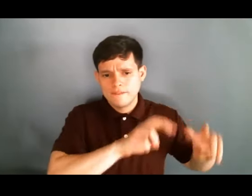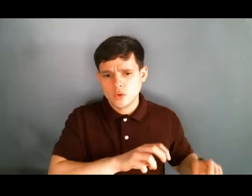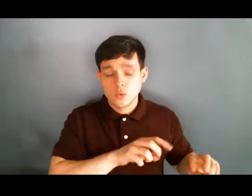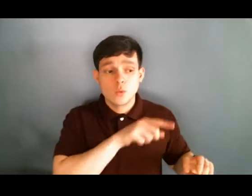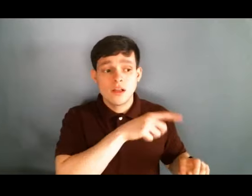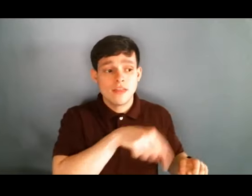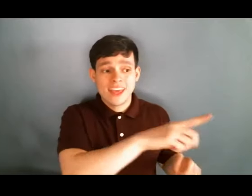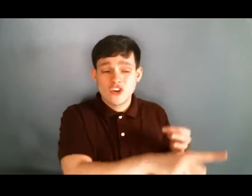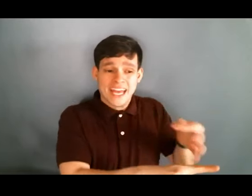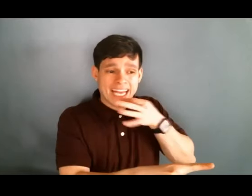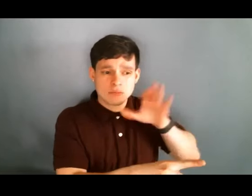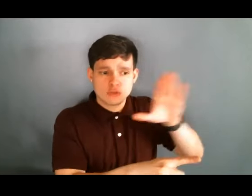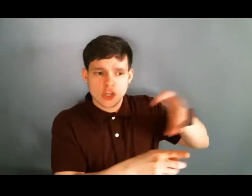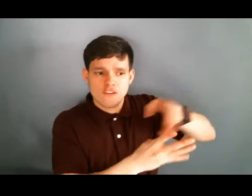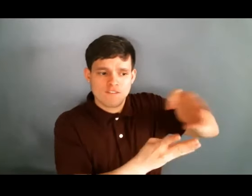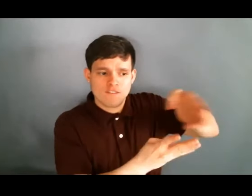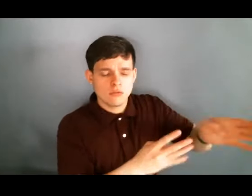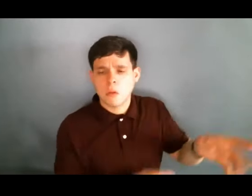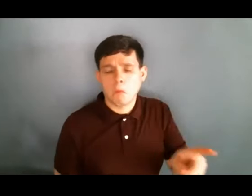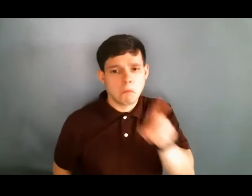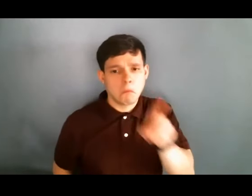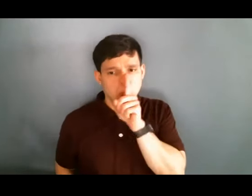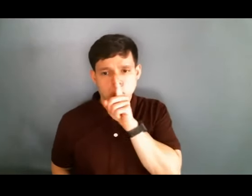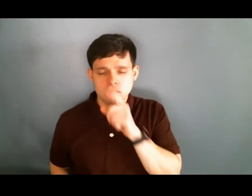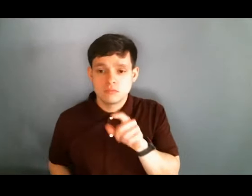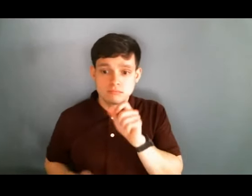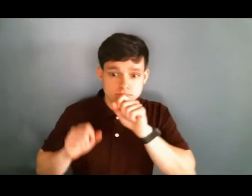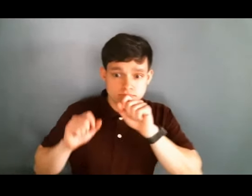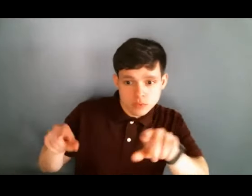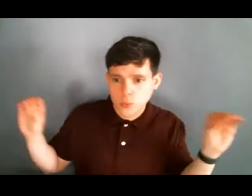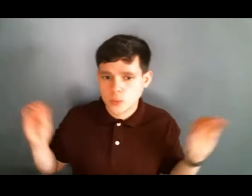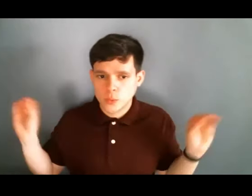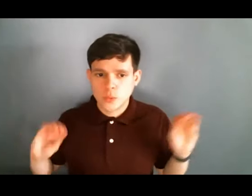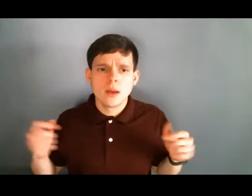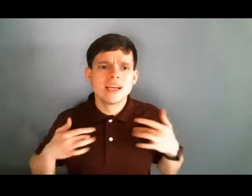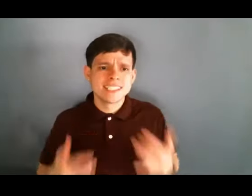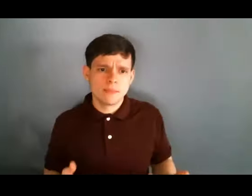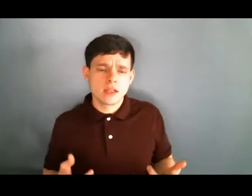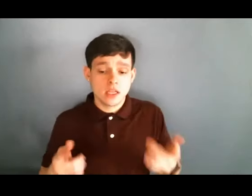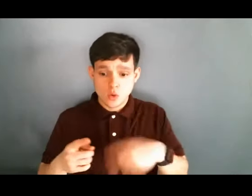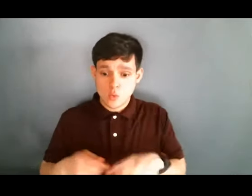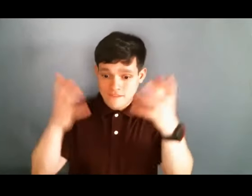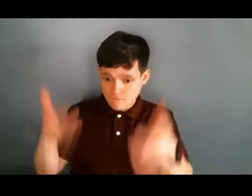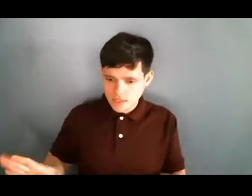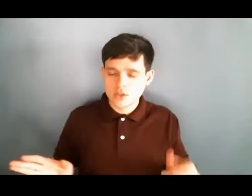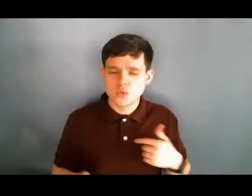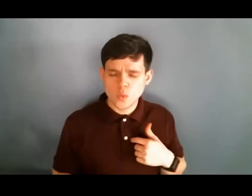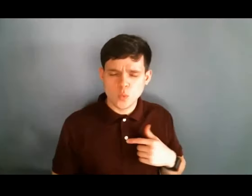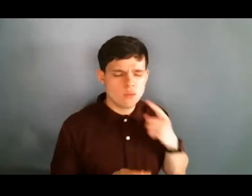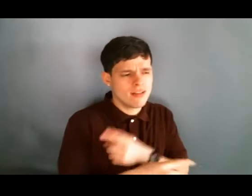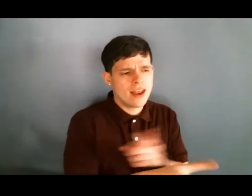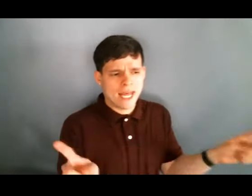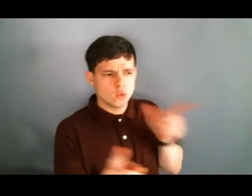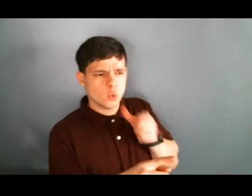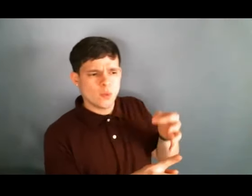in their field. We don't identify them during the application cycle, but we usually publish who they are on our website afterwards. And they